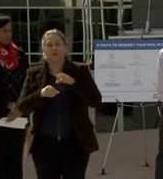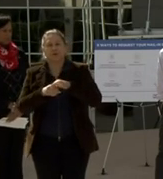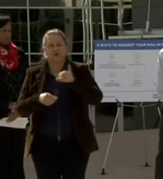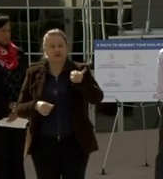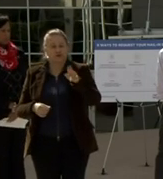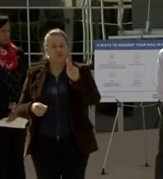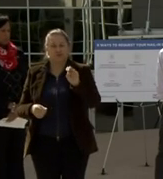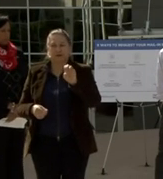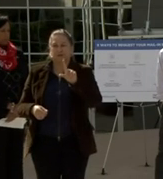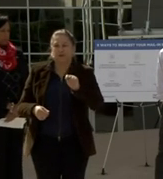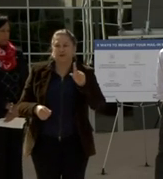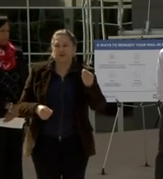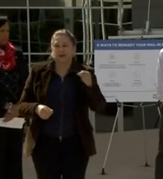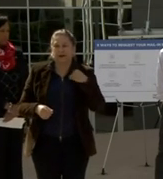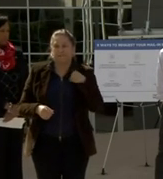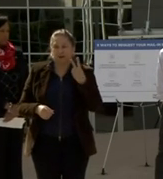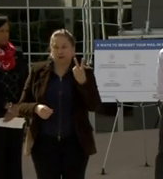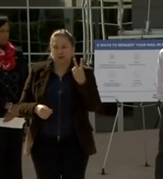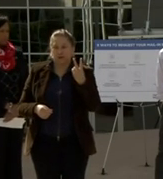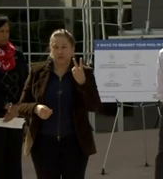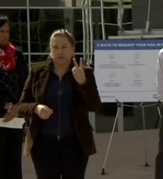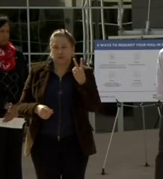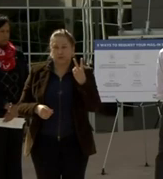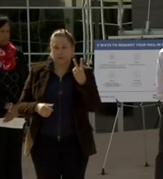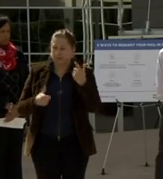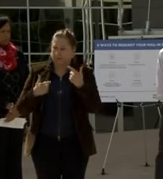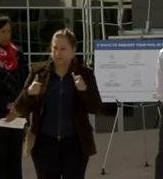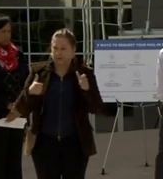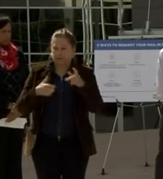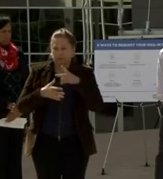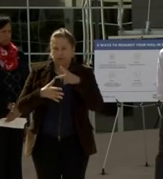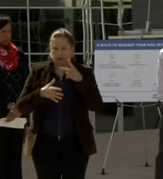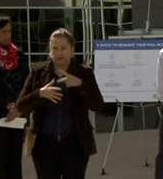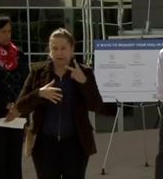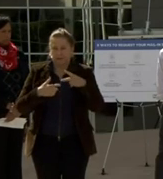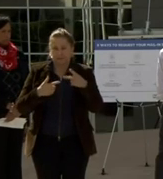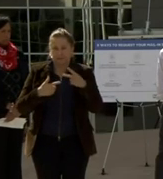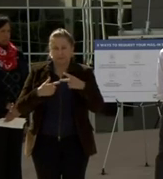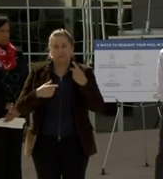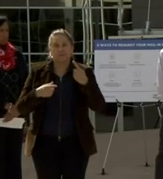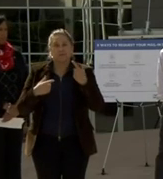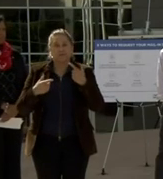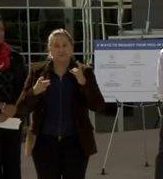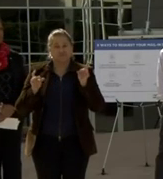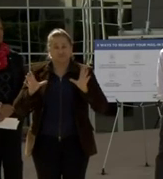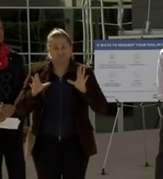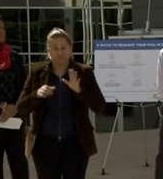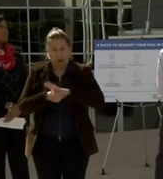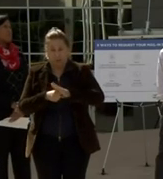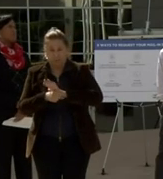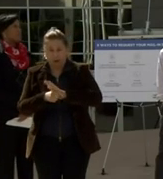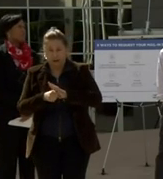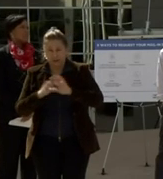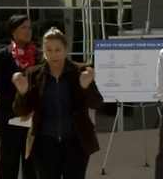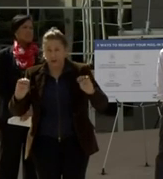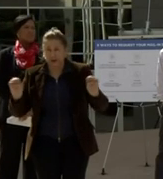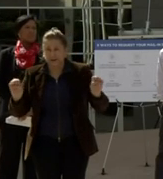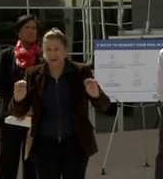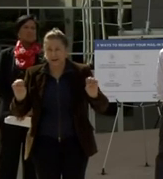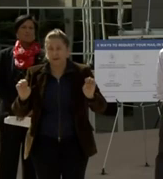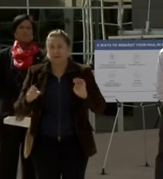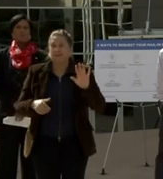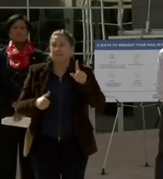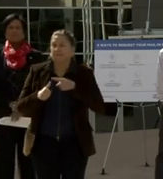two major priorities during this unprecedented coronavirus state of emergency. One, make sure D.C.